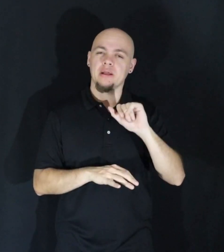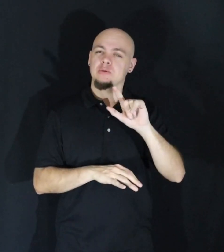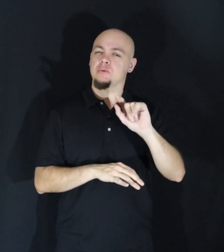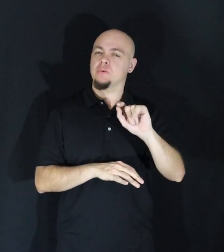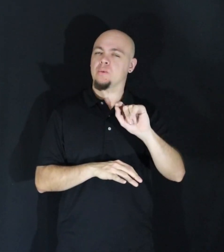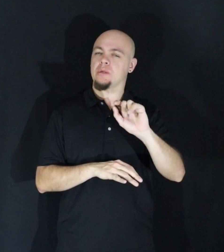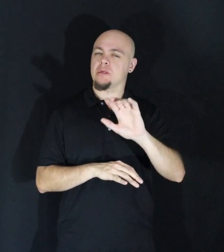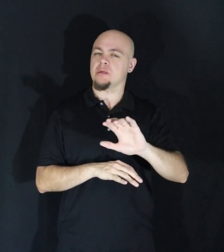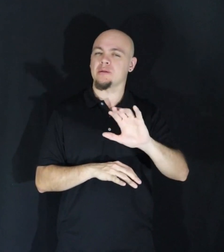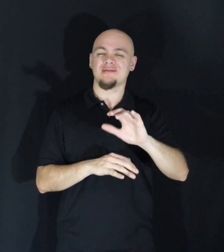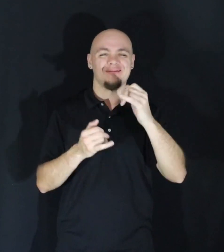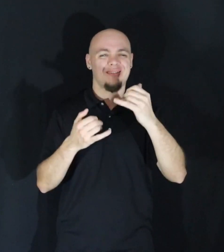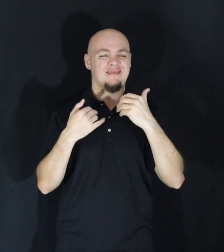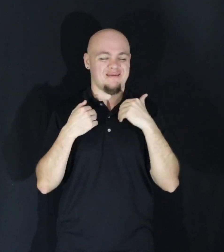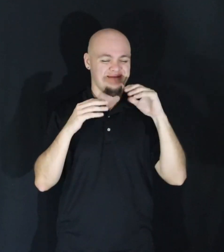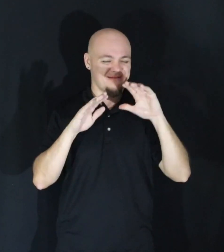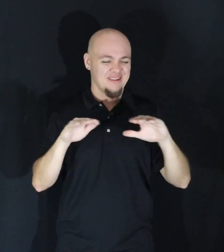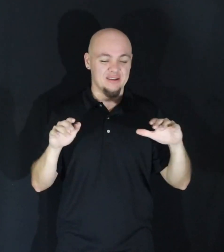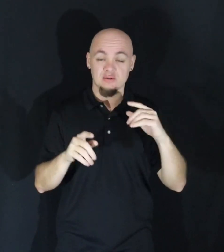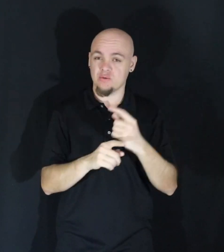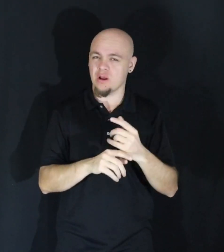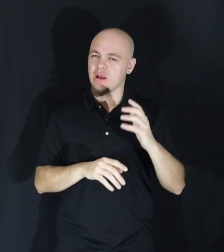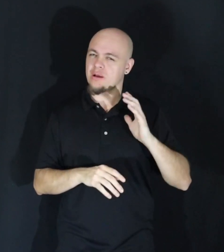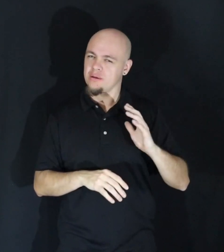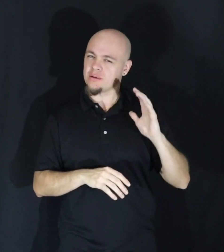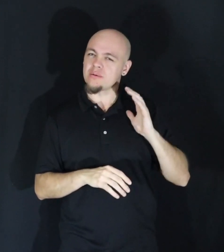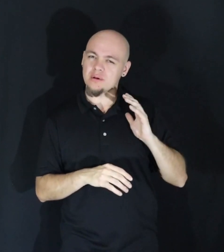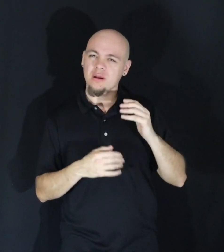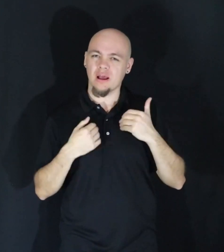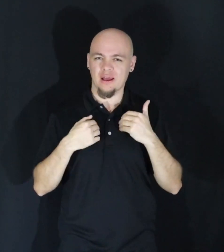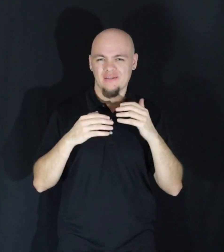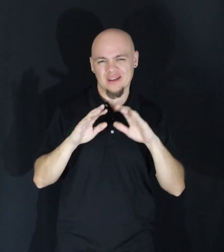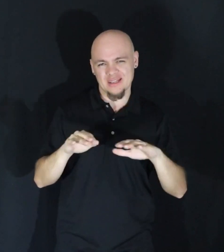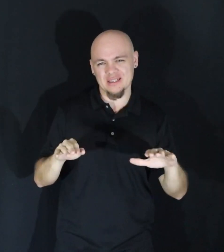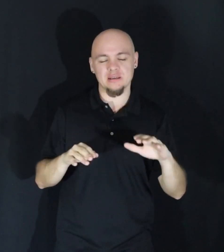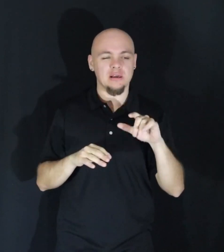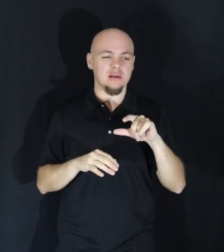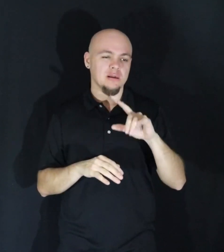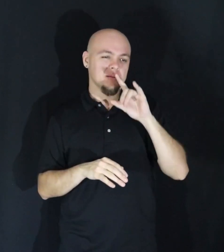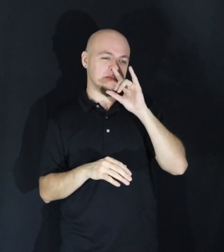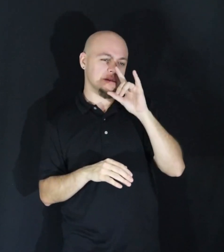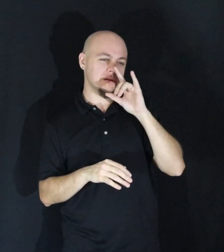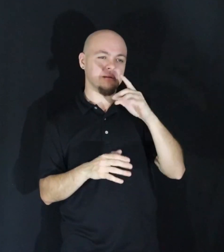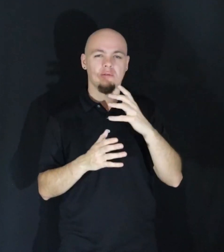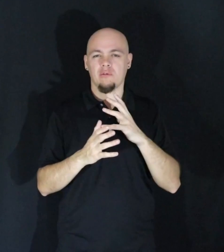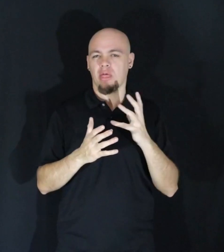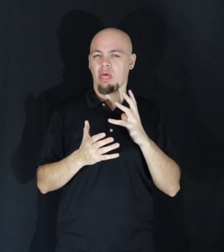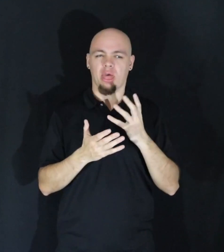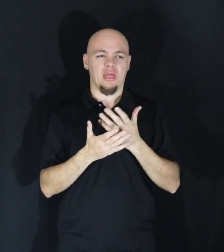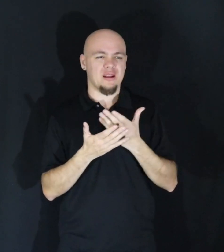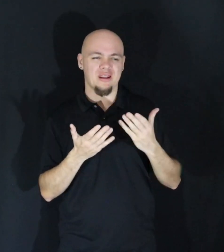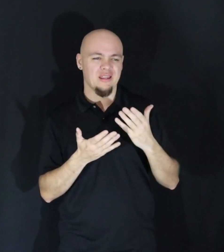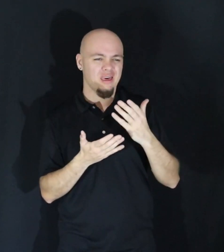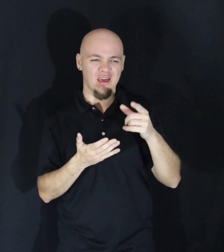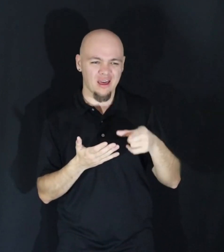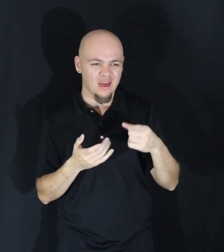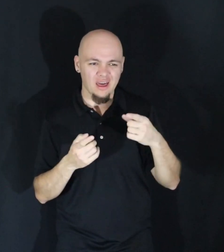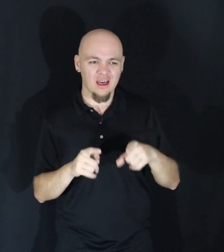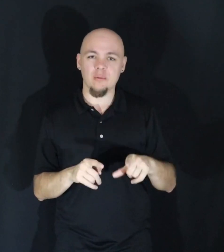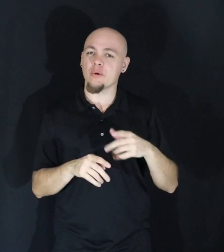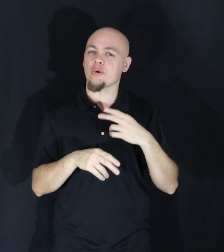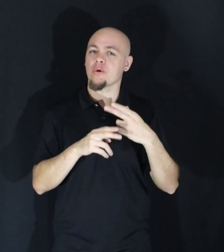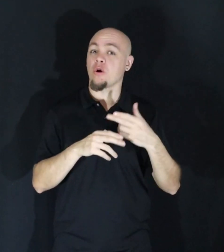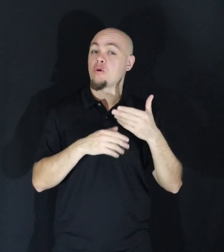And now I have kids, right? I used to be one of these cool kids. Now I have kids, and I consume these bougie conveniences, these things I never thought that would come. You could call